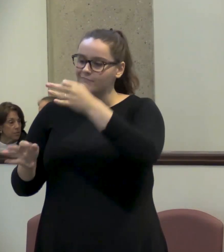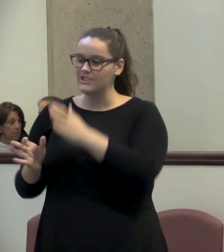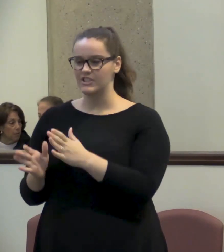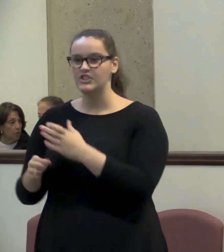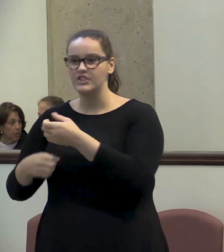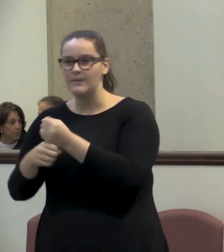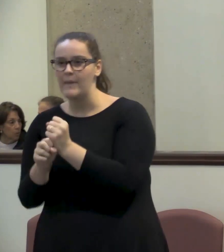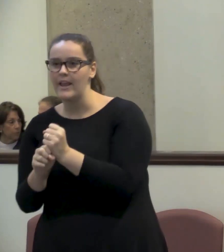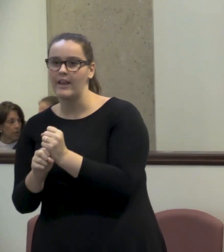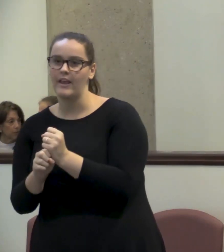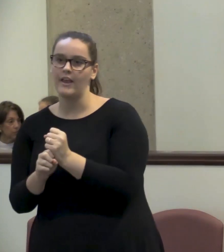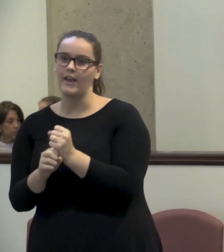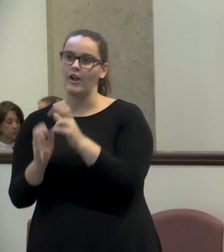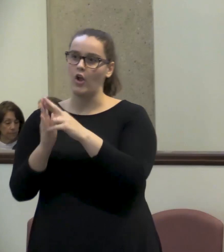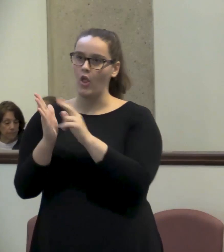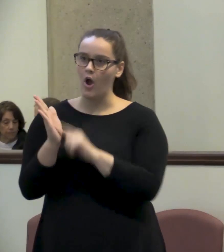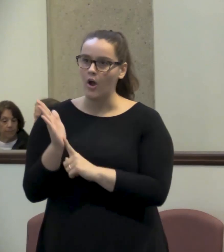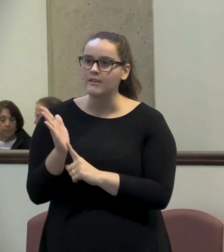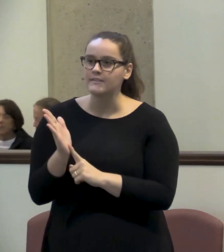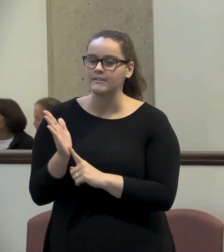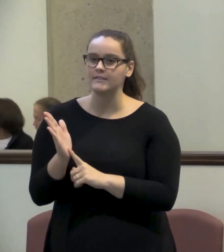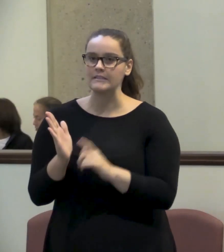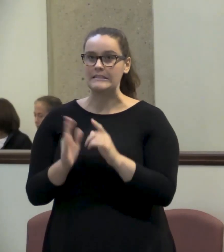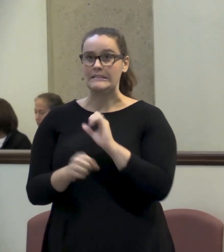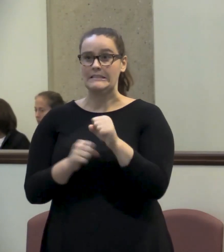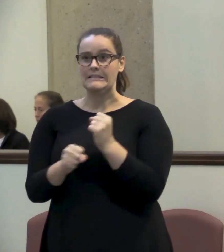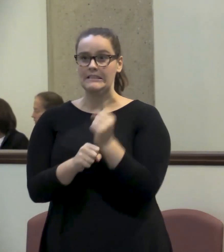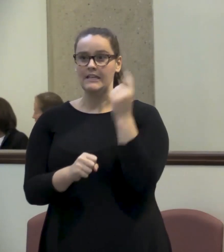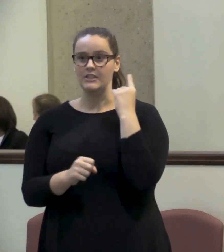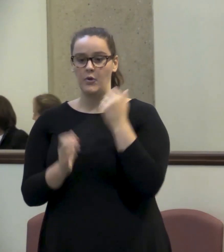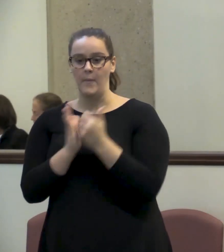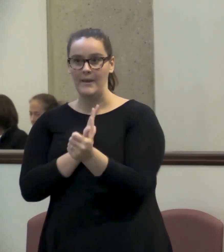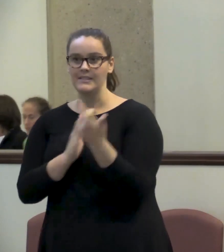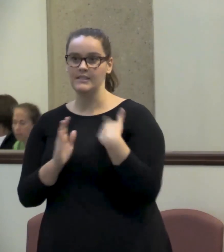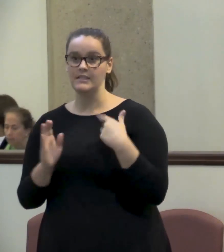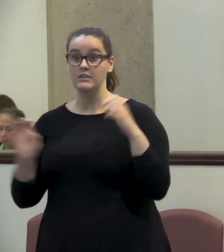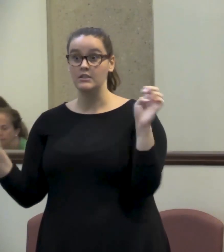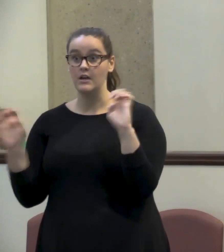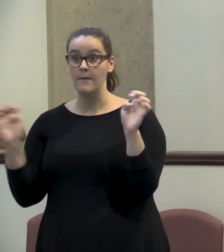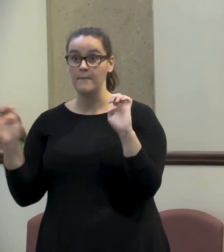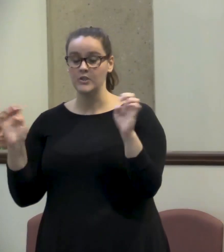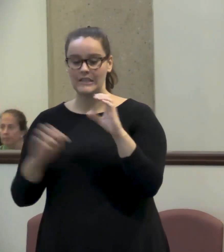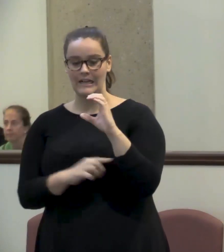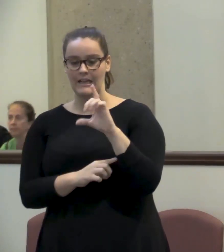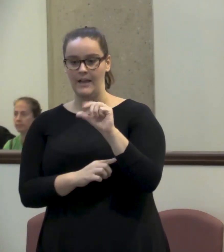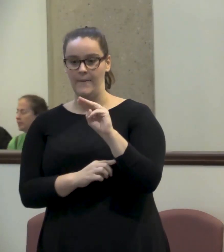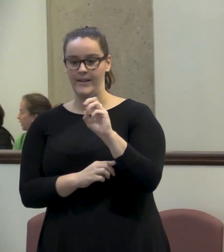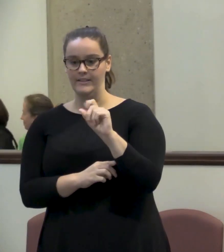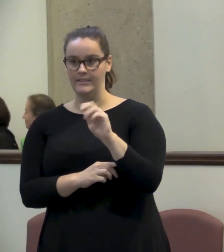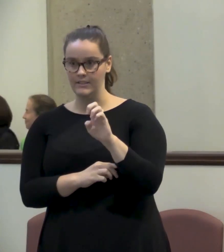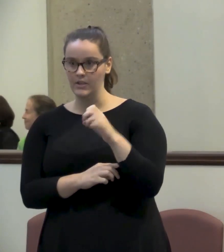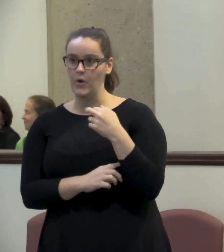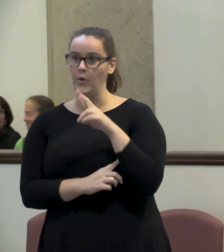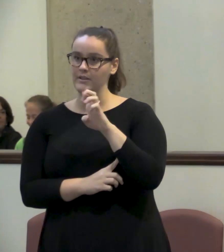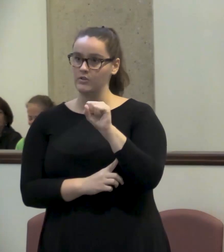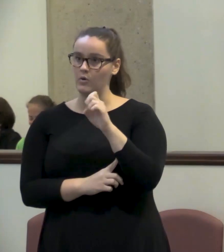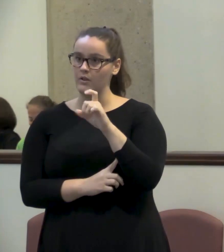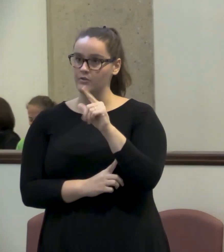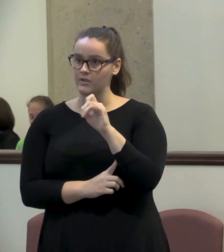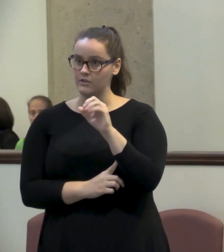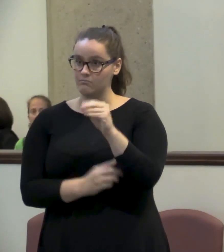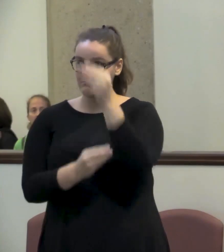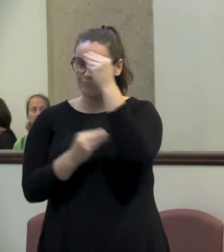the resolutions we've passed. Last December, Montgomery County passed an emergency climate mobilization resolution,